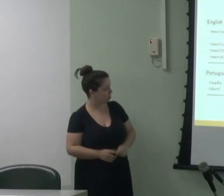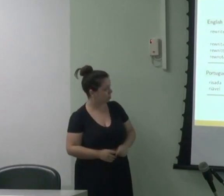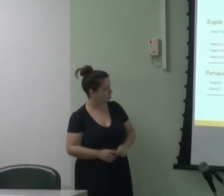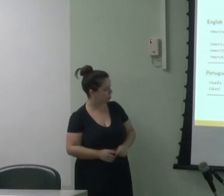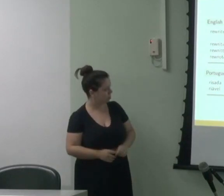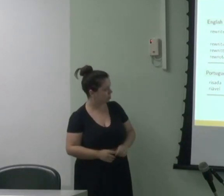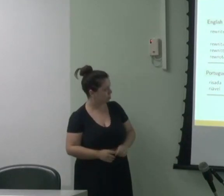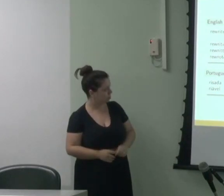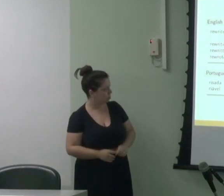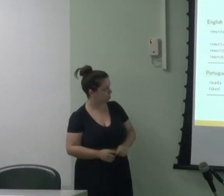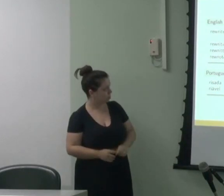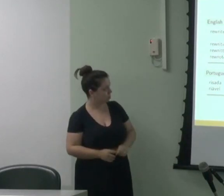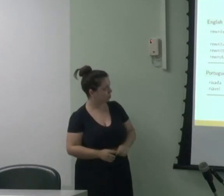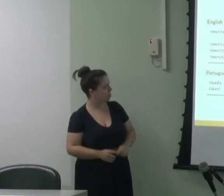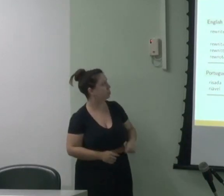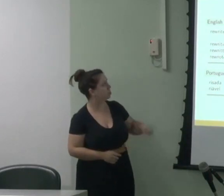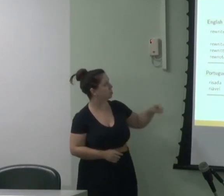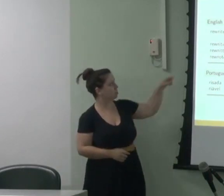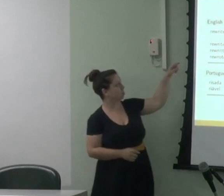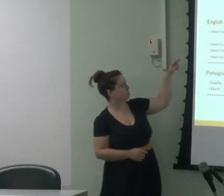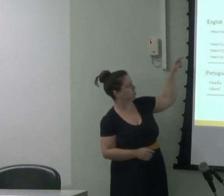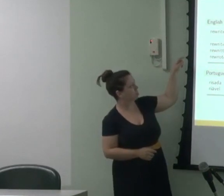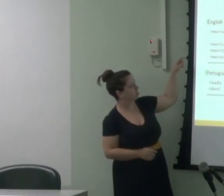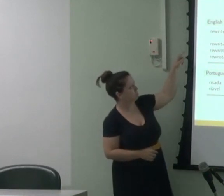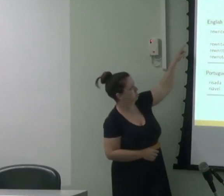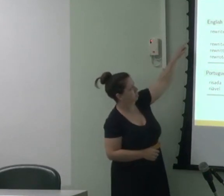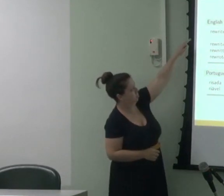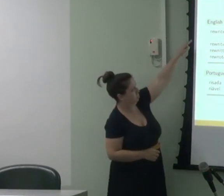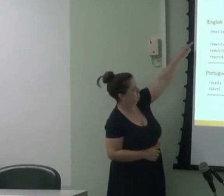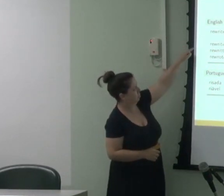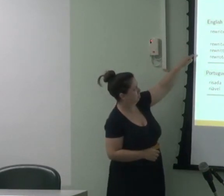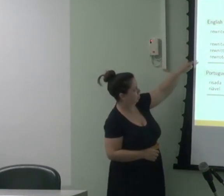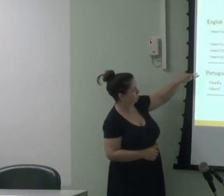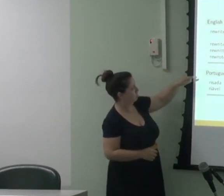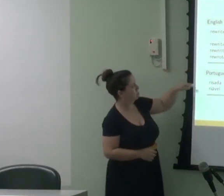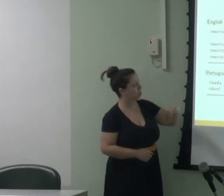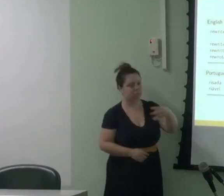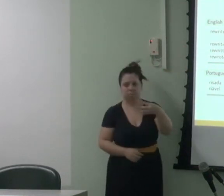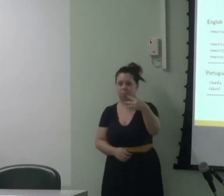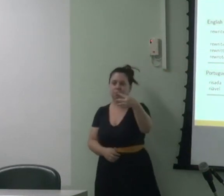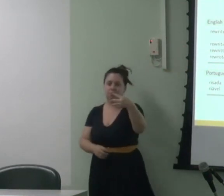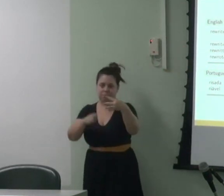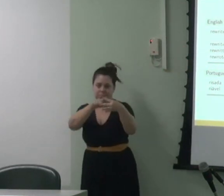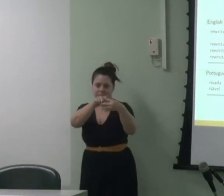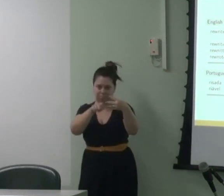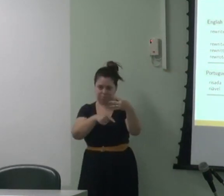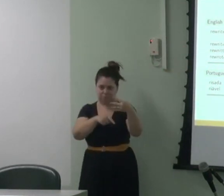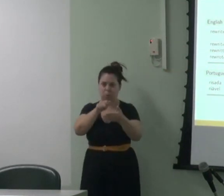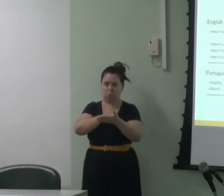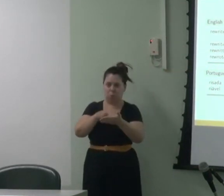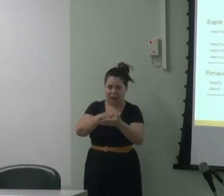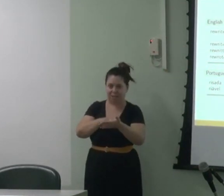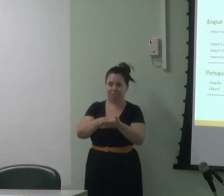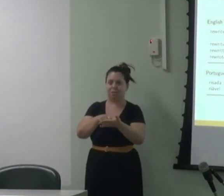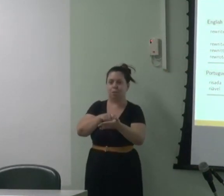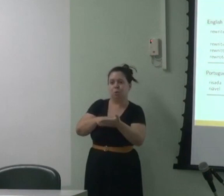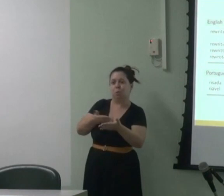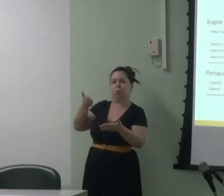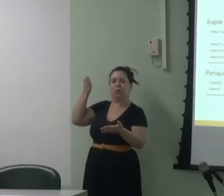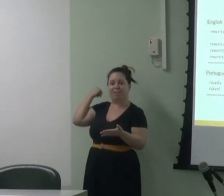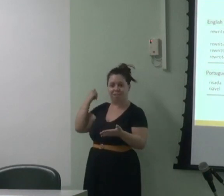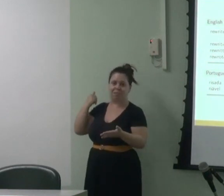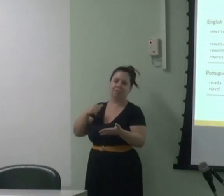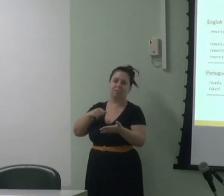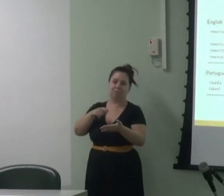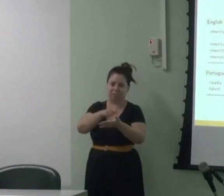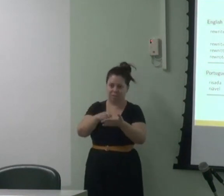are write, read, wrote as three possible, three attested versions of the same